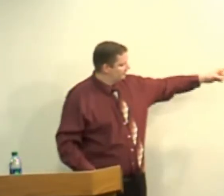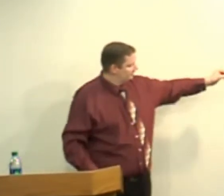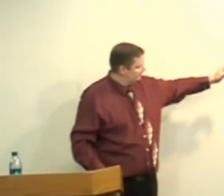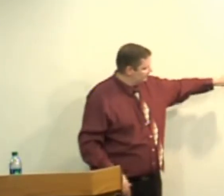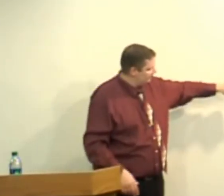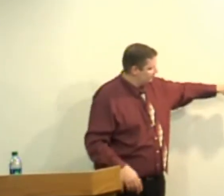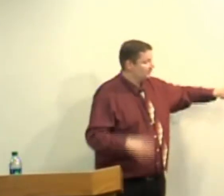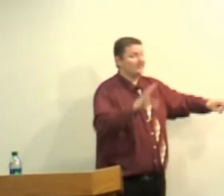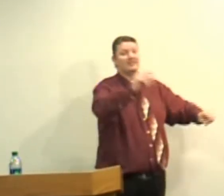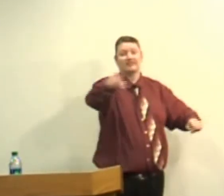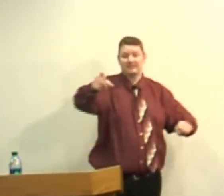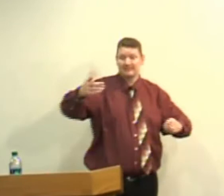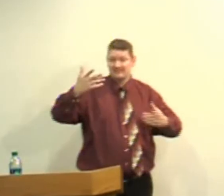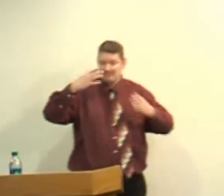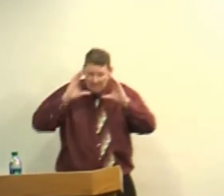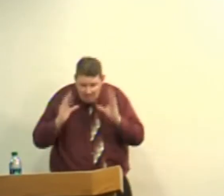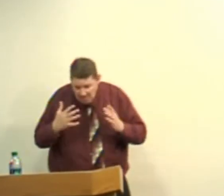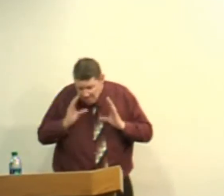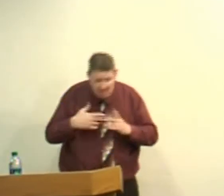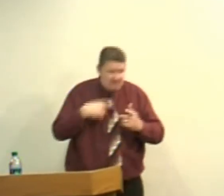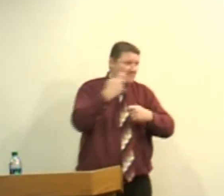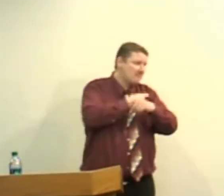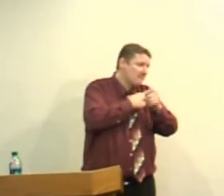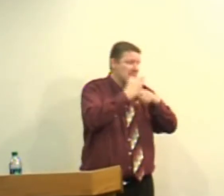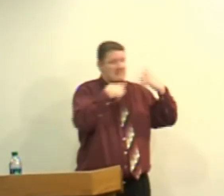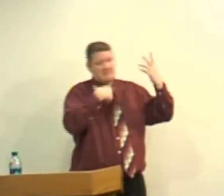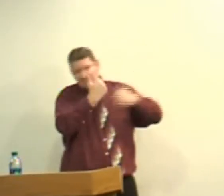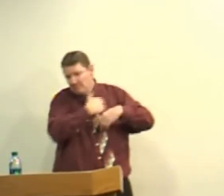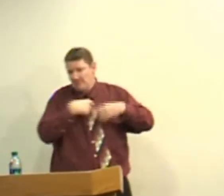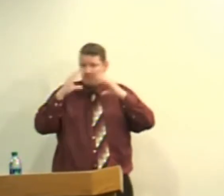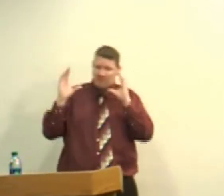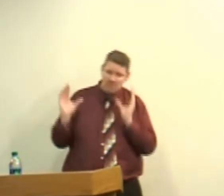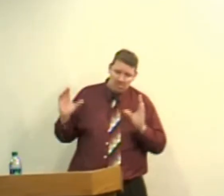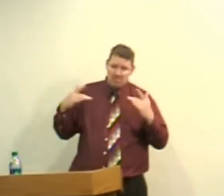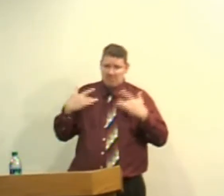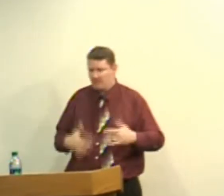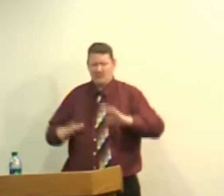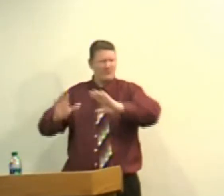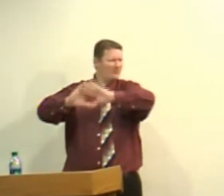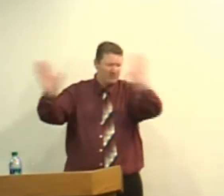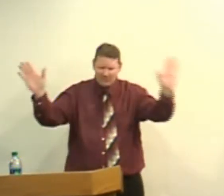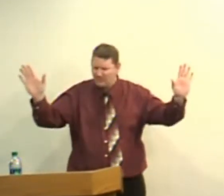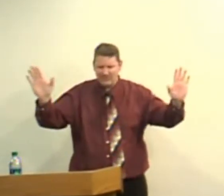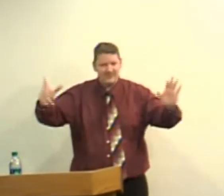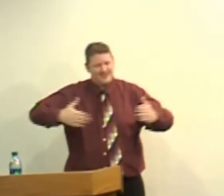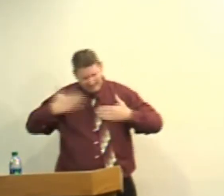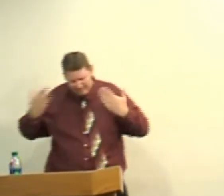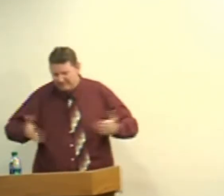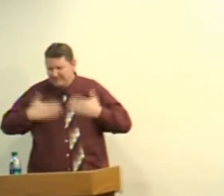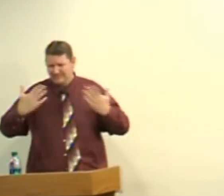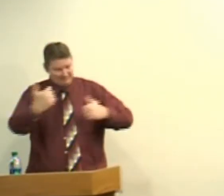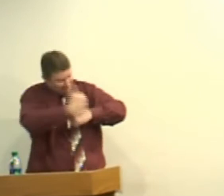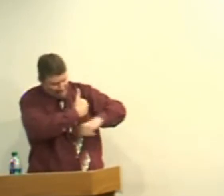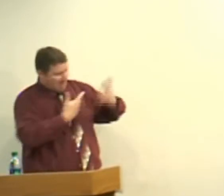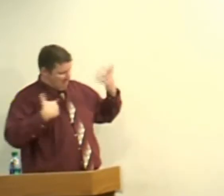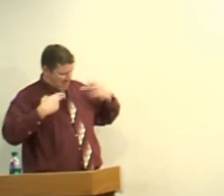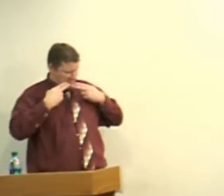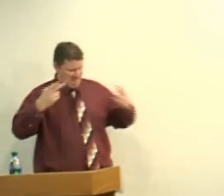help us. So as we continue to read on down this, know, people, you know, get upset about